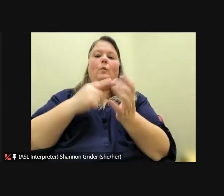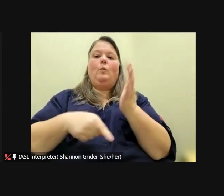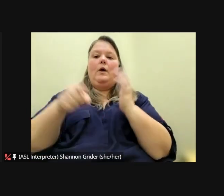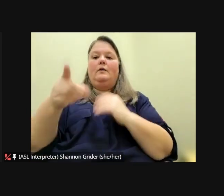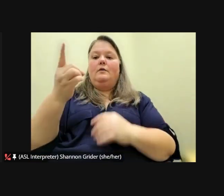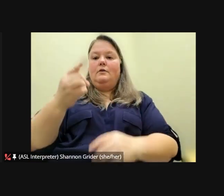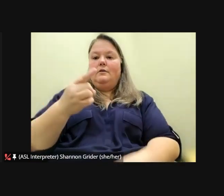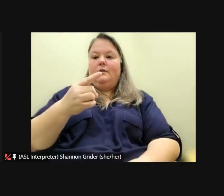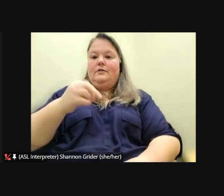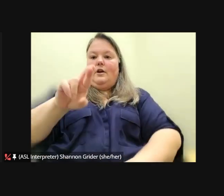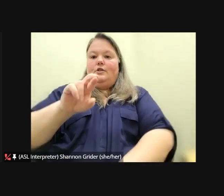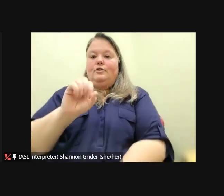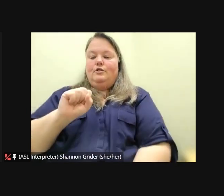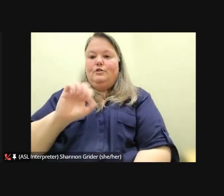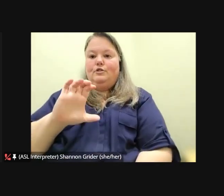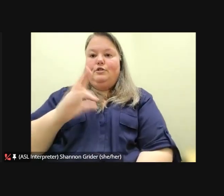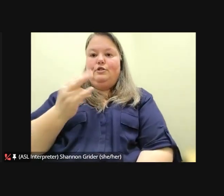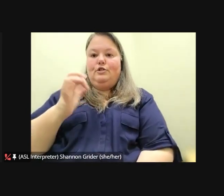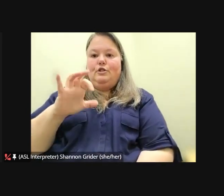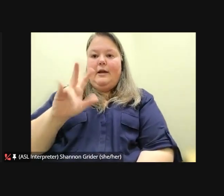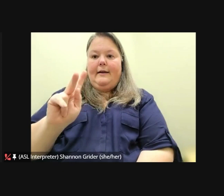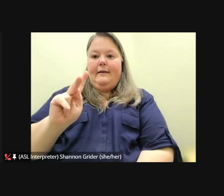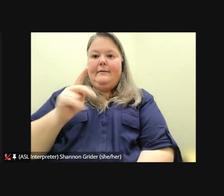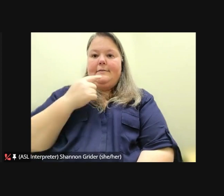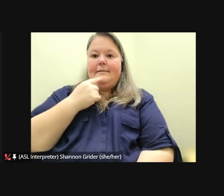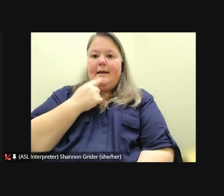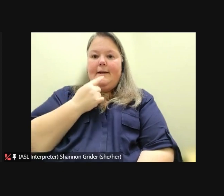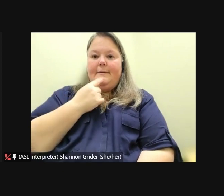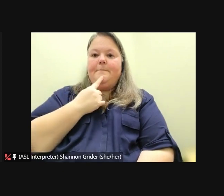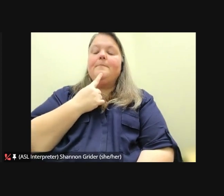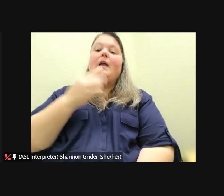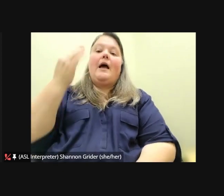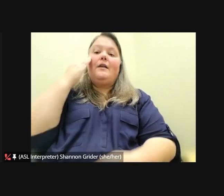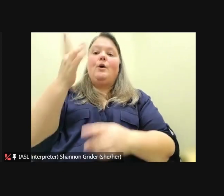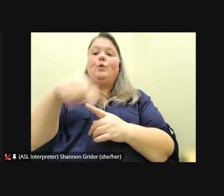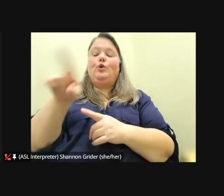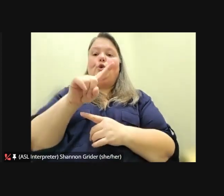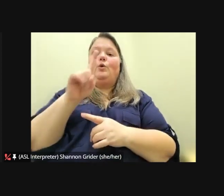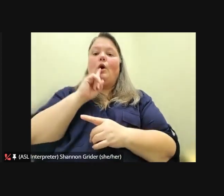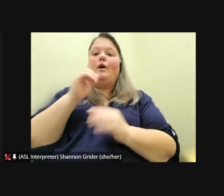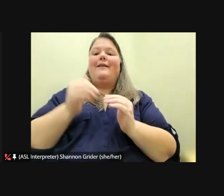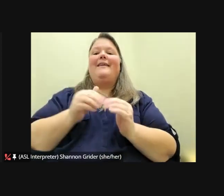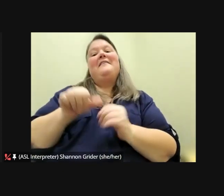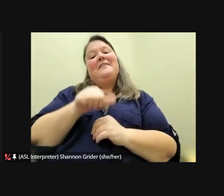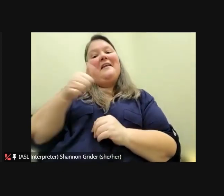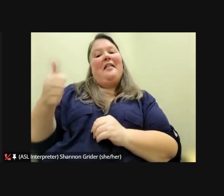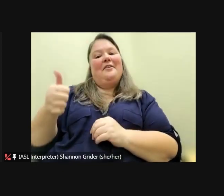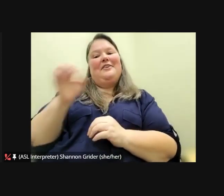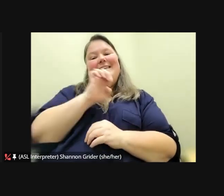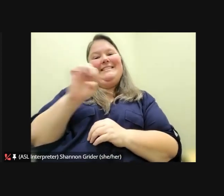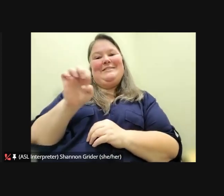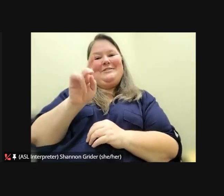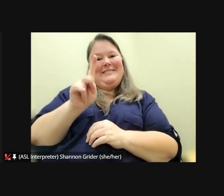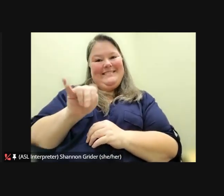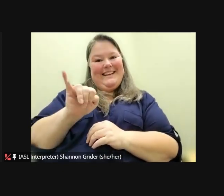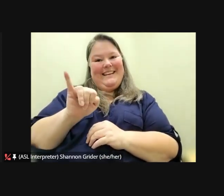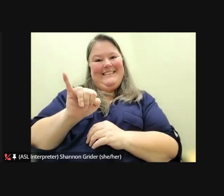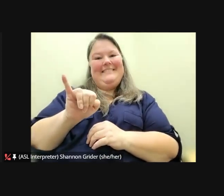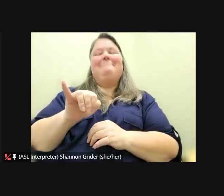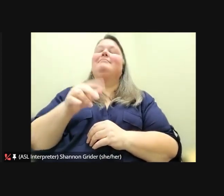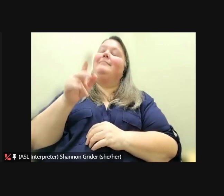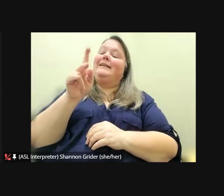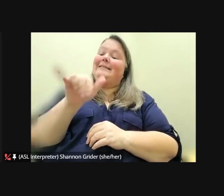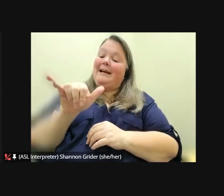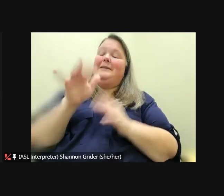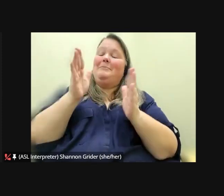Shack said, and I know that you are a fellow Eastern Kentuckian, and I guess in thinking